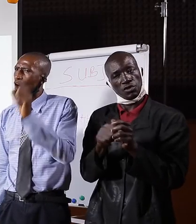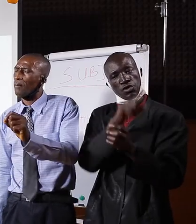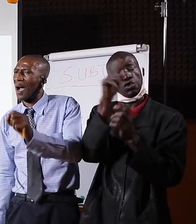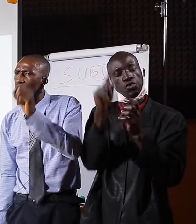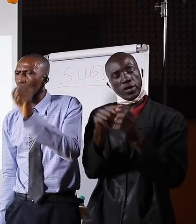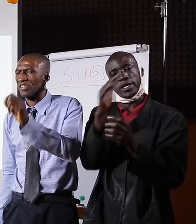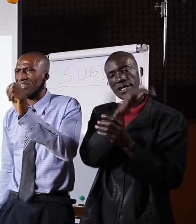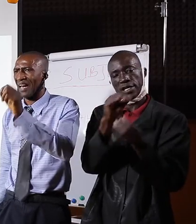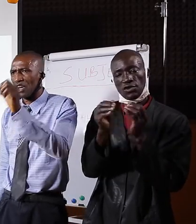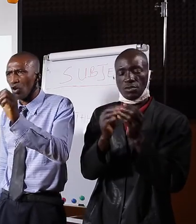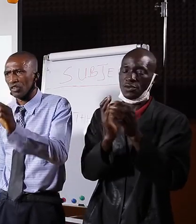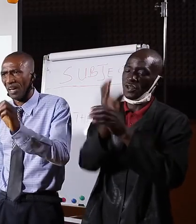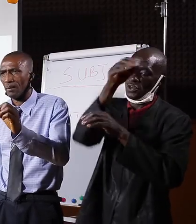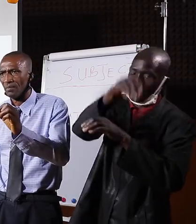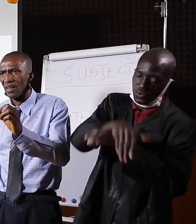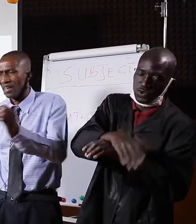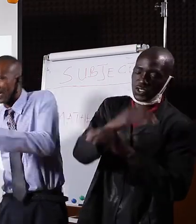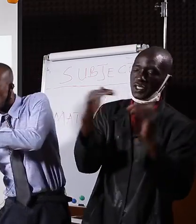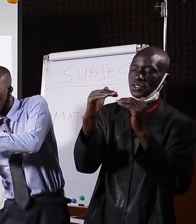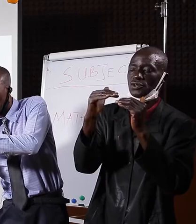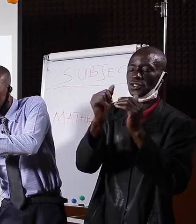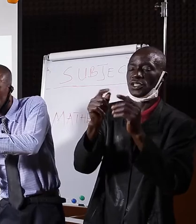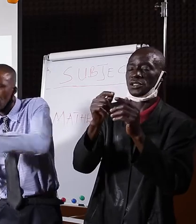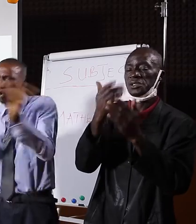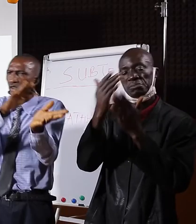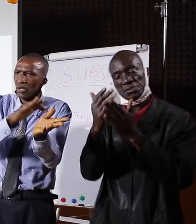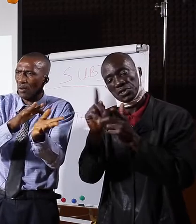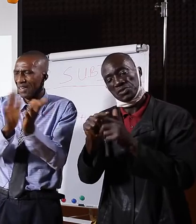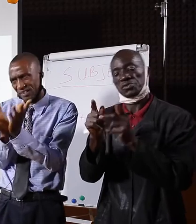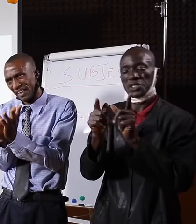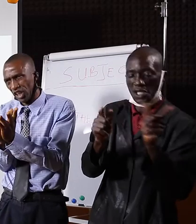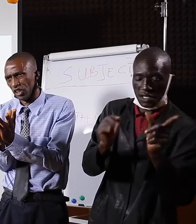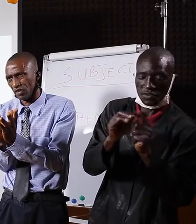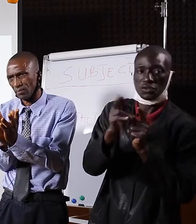a number crosses an equal sign, either to the left or